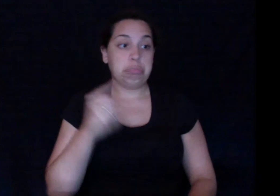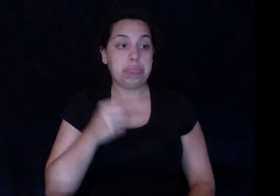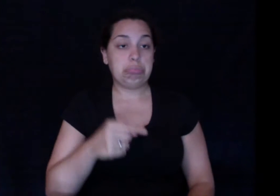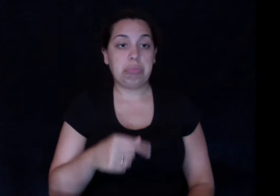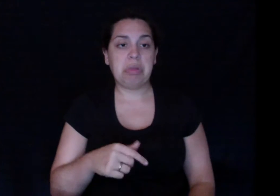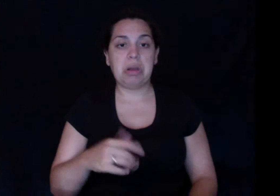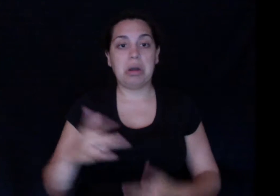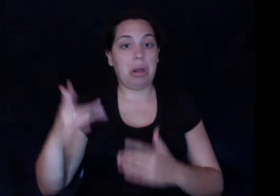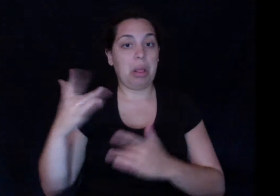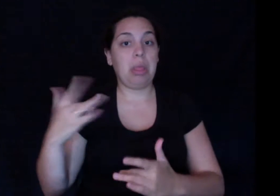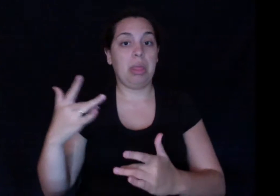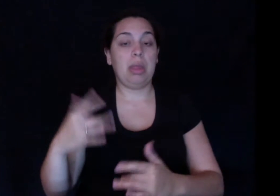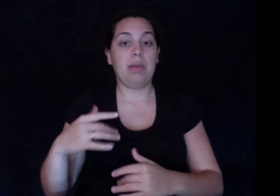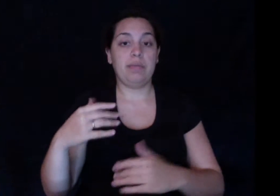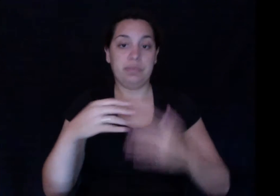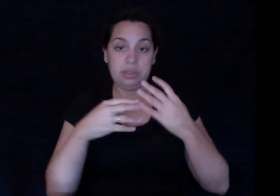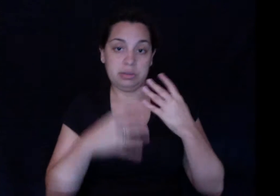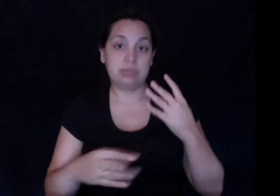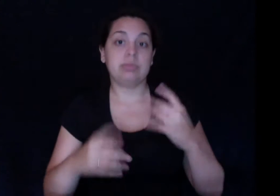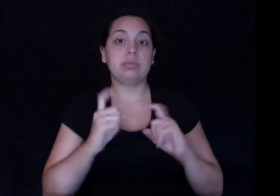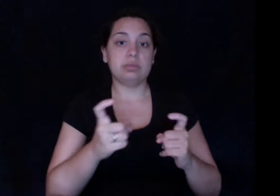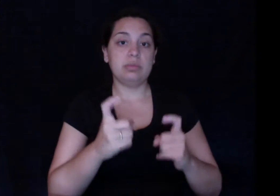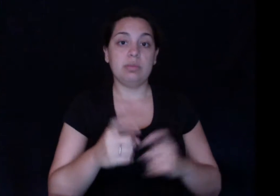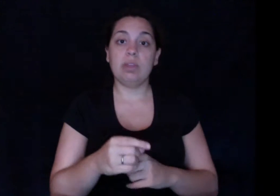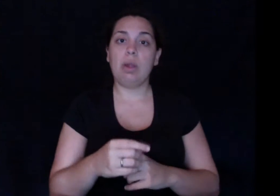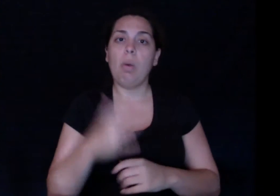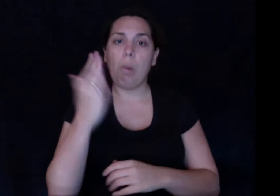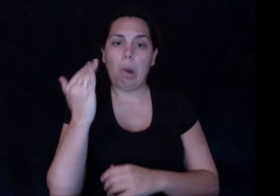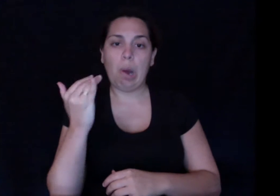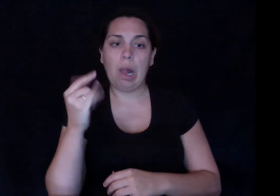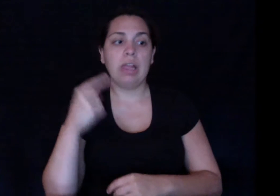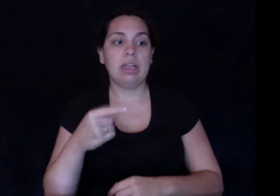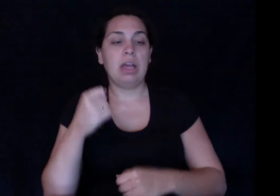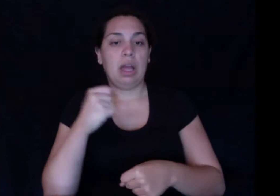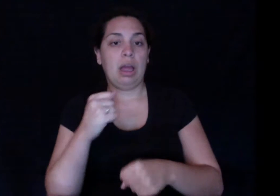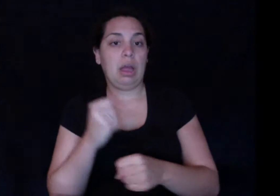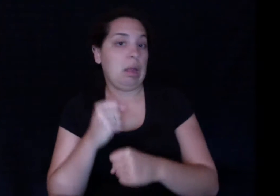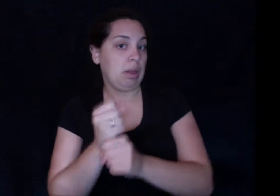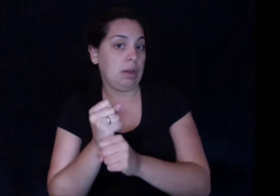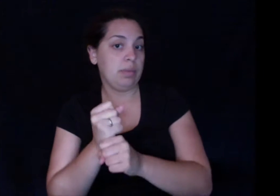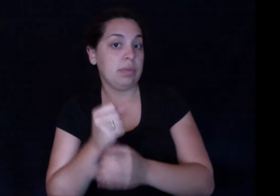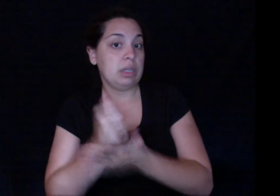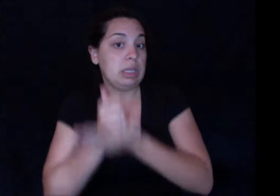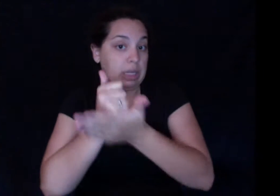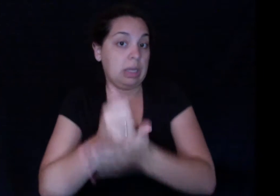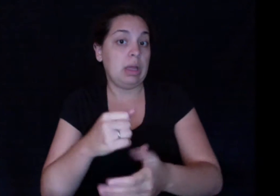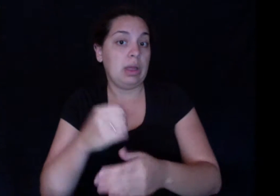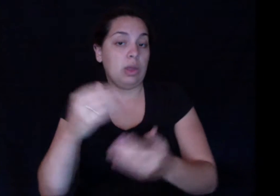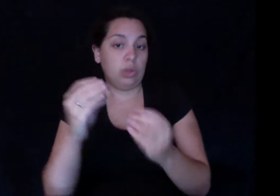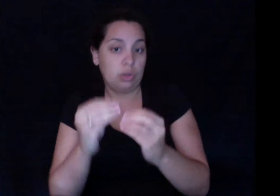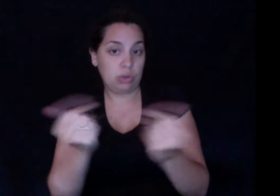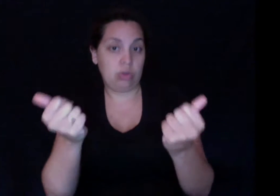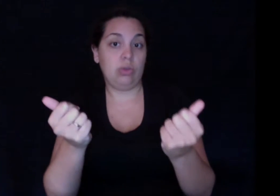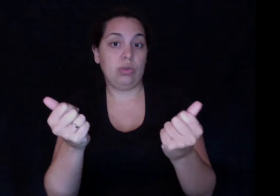upvoted.ting.com. My name is James Harrison from the Central Coast of New South Wales. I'm a blood donor. I donate